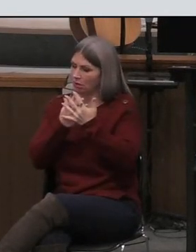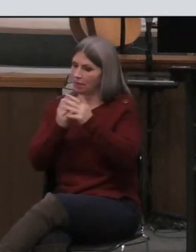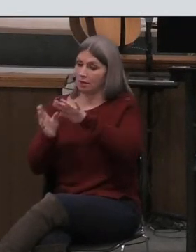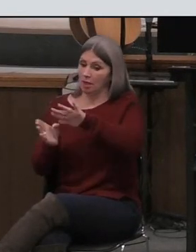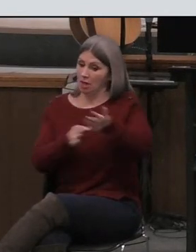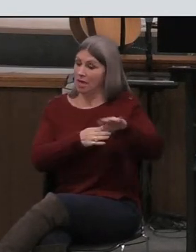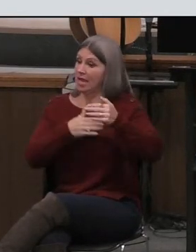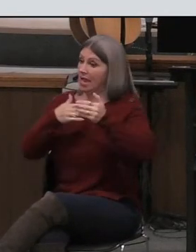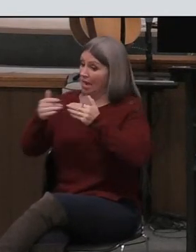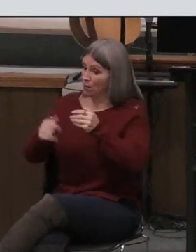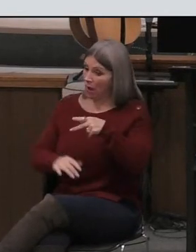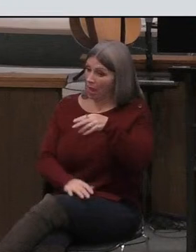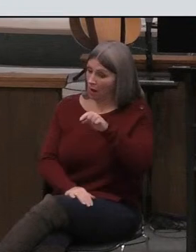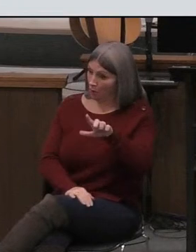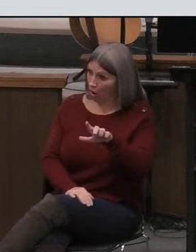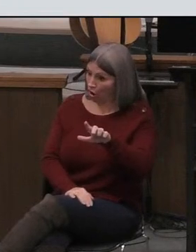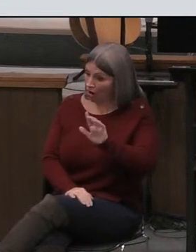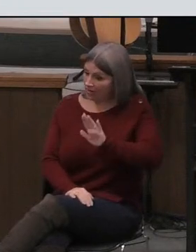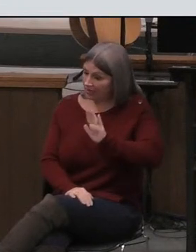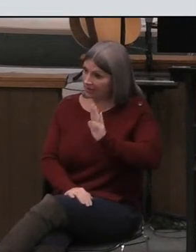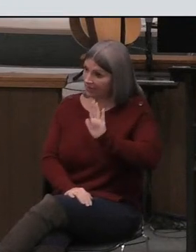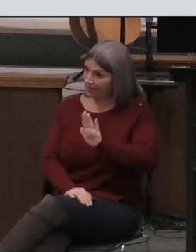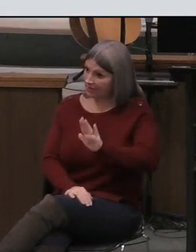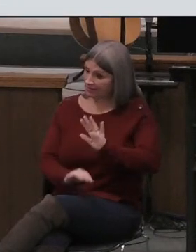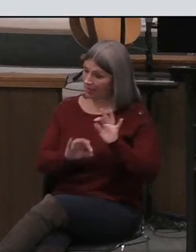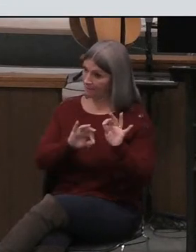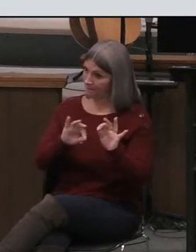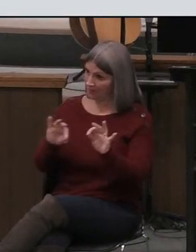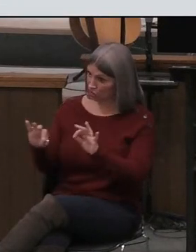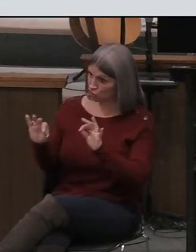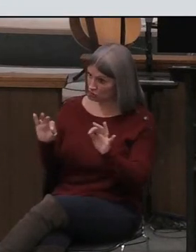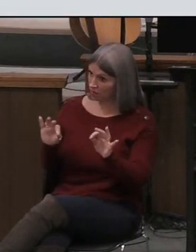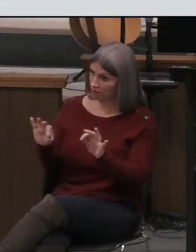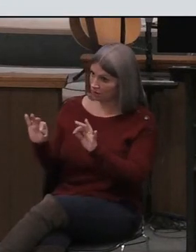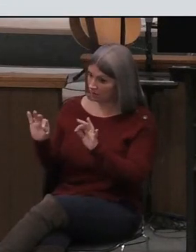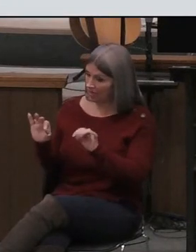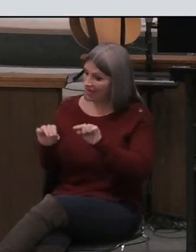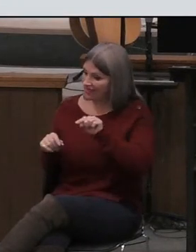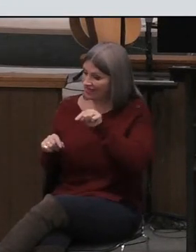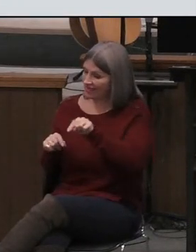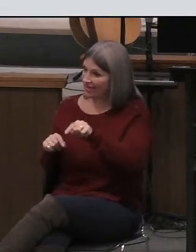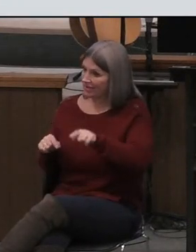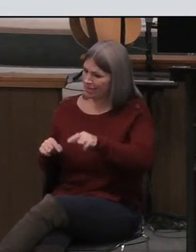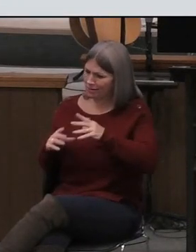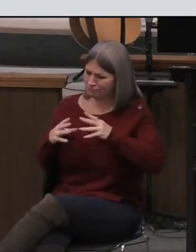During his ministry, here are a few of the things he endured.